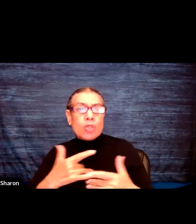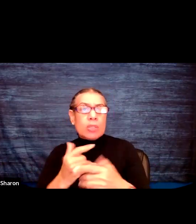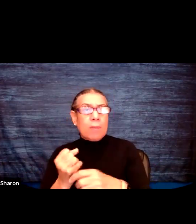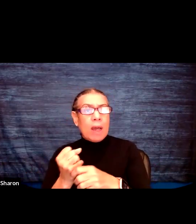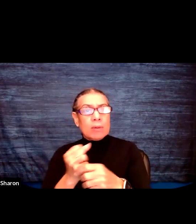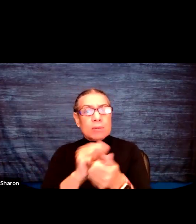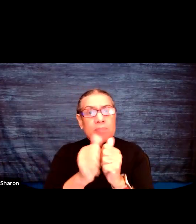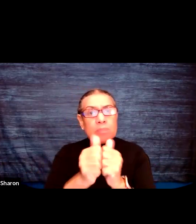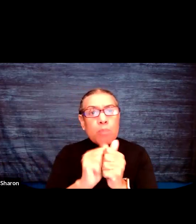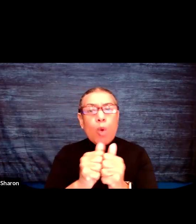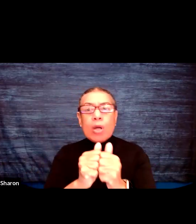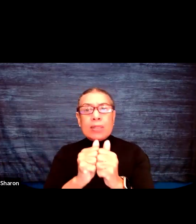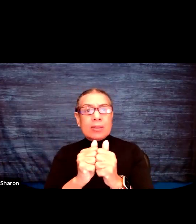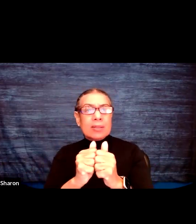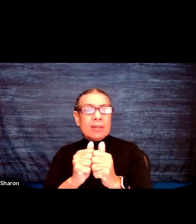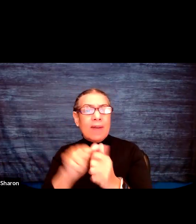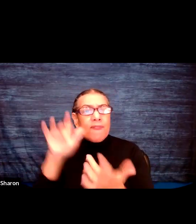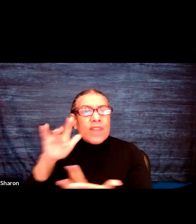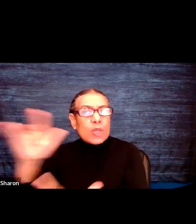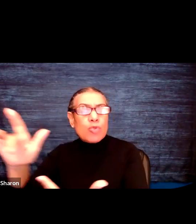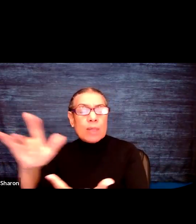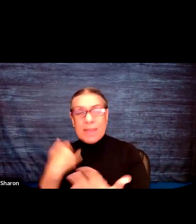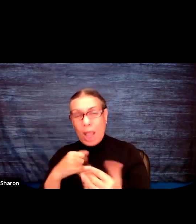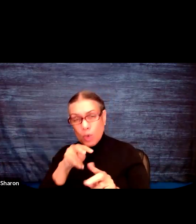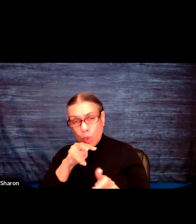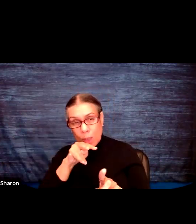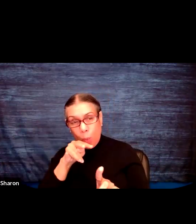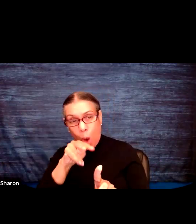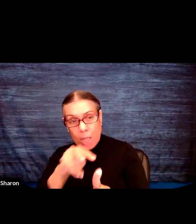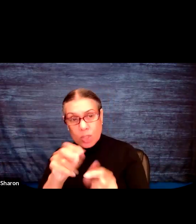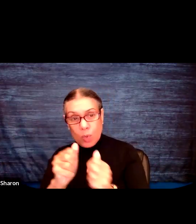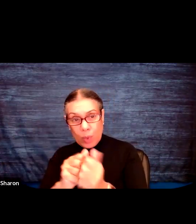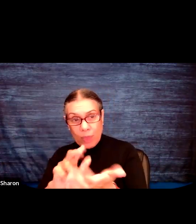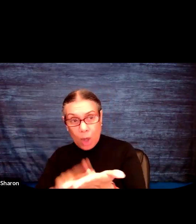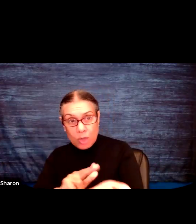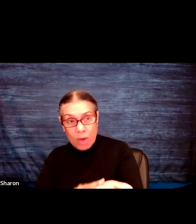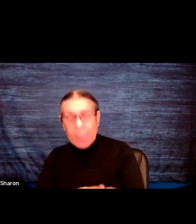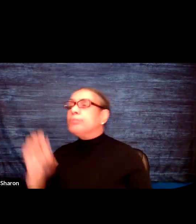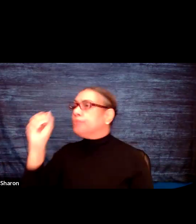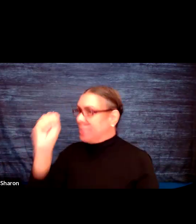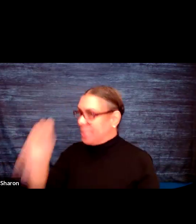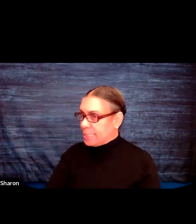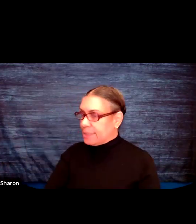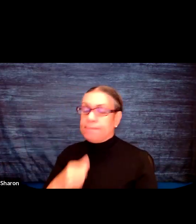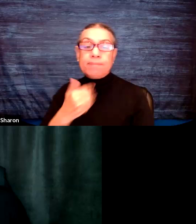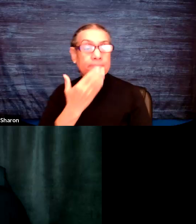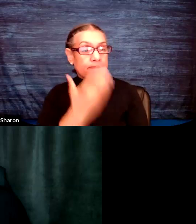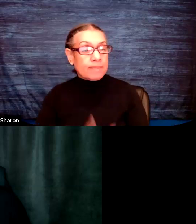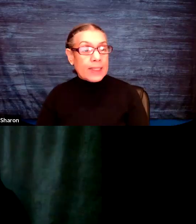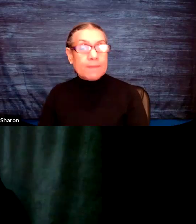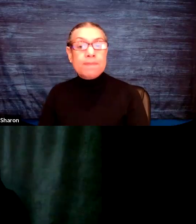trips, you're going to have the ability to address that more closely with this contract? That's exactly right. Yep. Thank you, sir. Thank